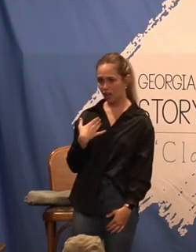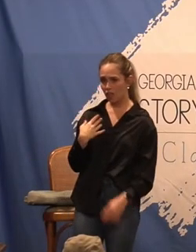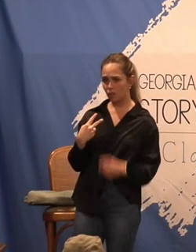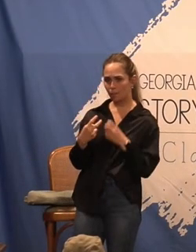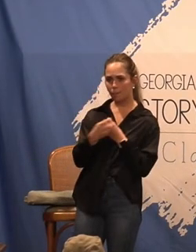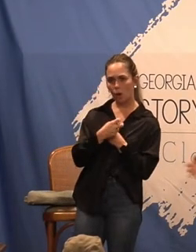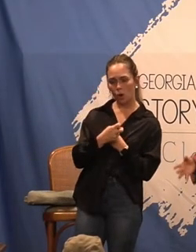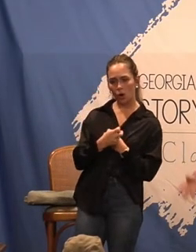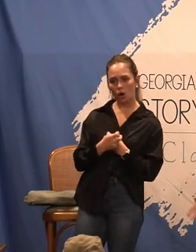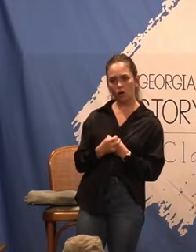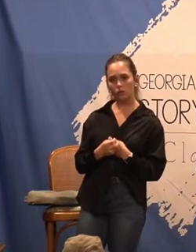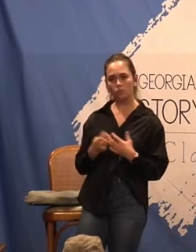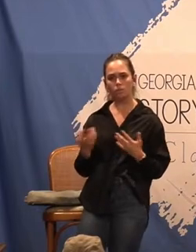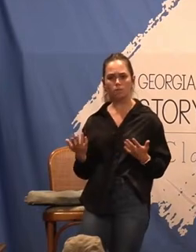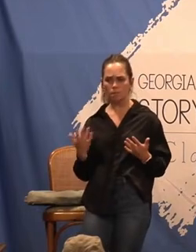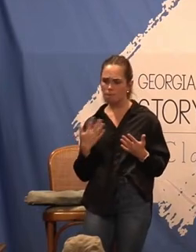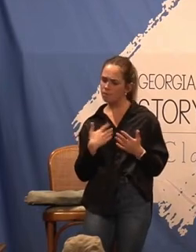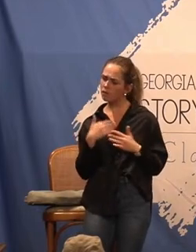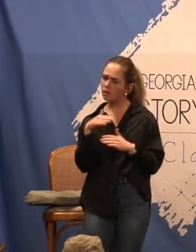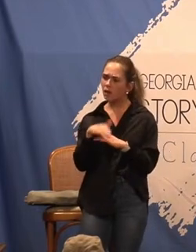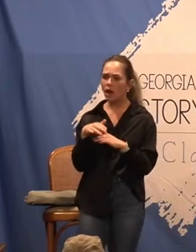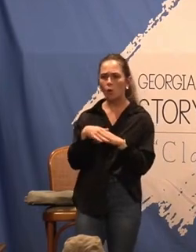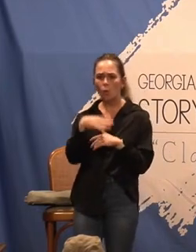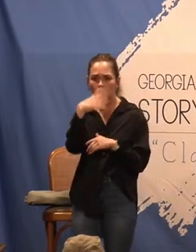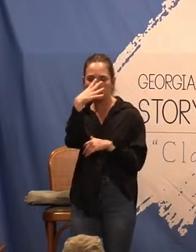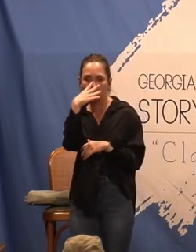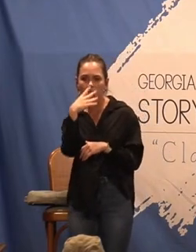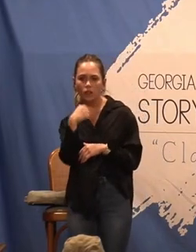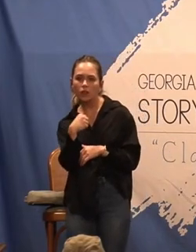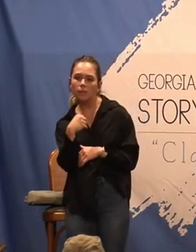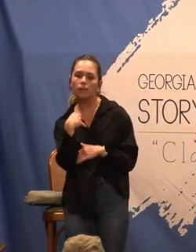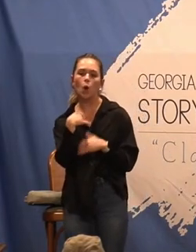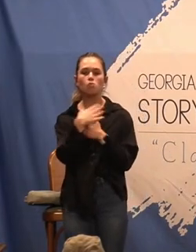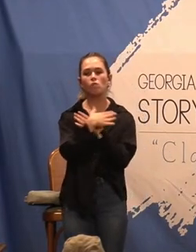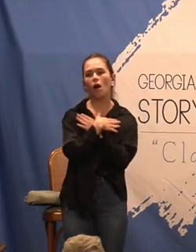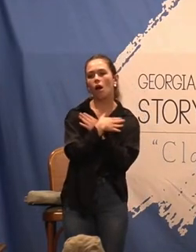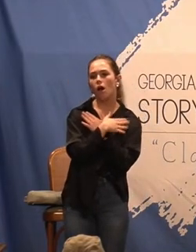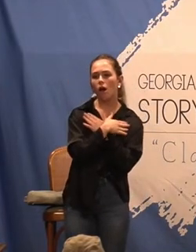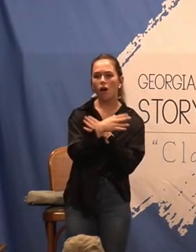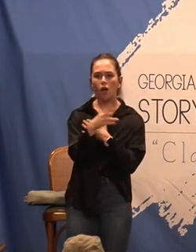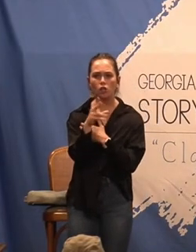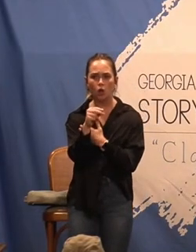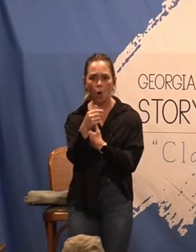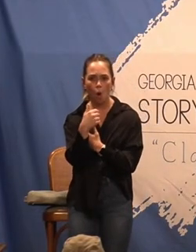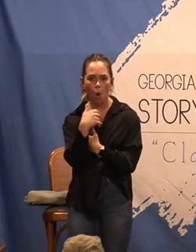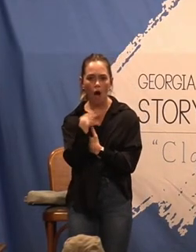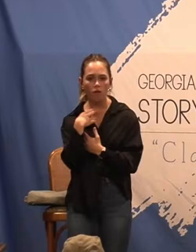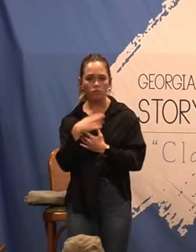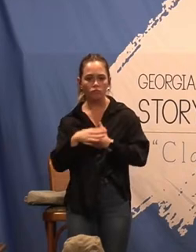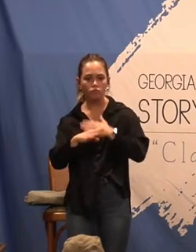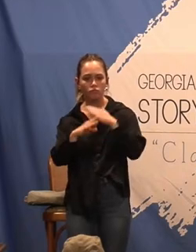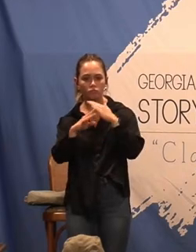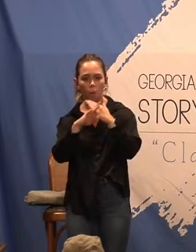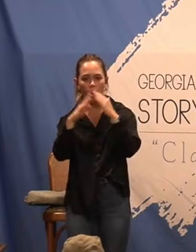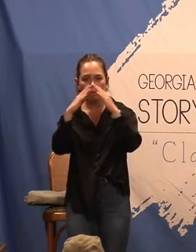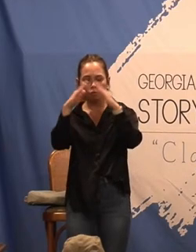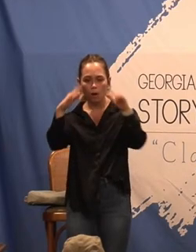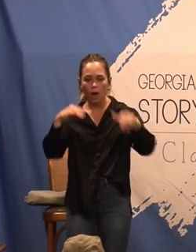bone. And then at night, do I get to sleep? Do I get to rest? No, I have to guard your